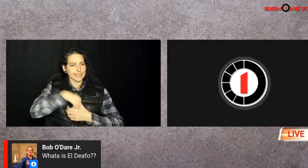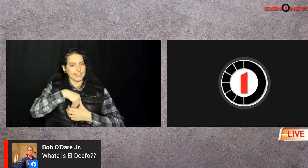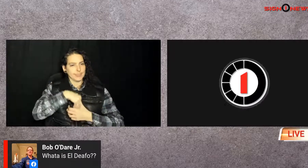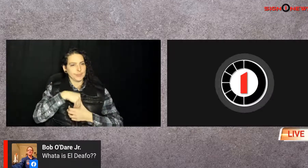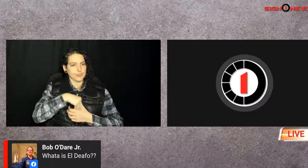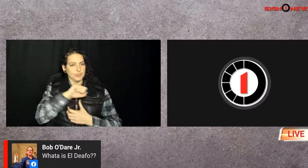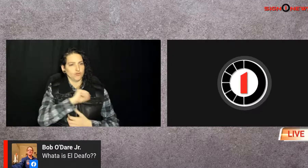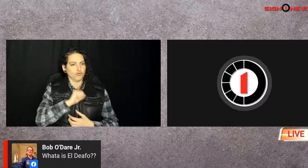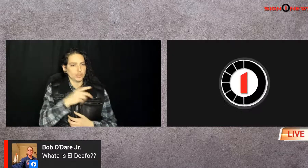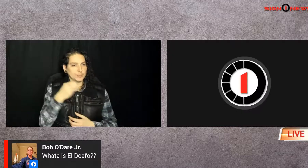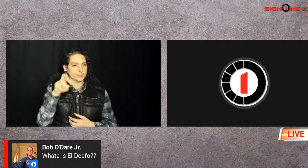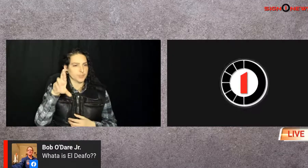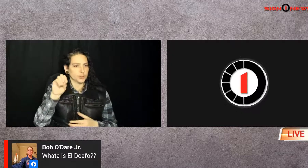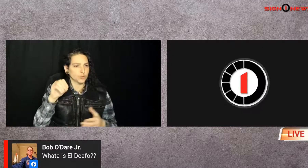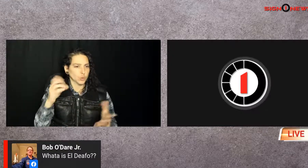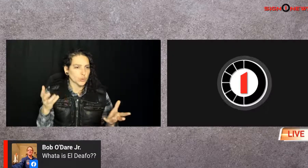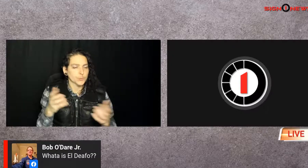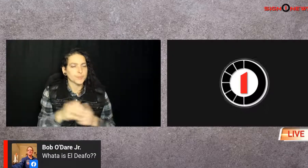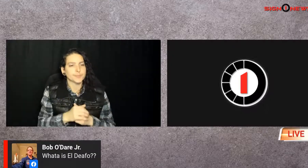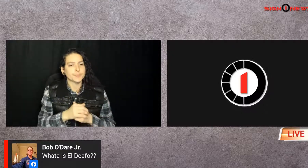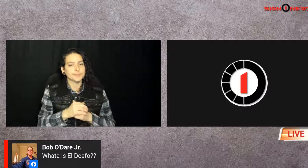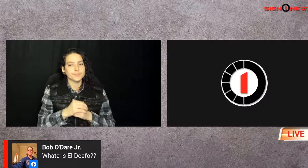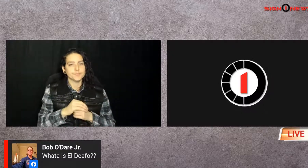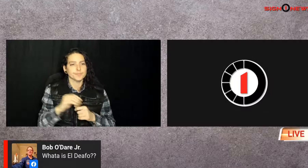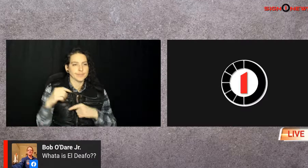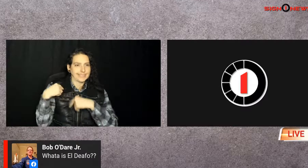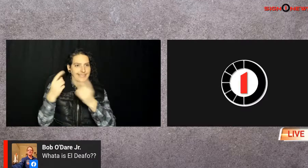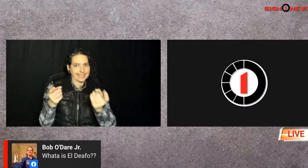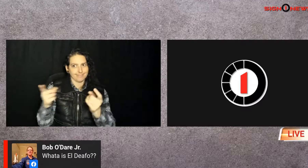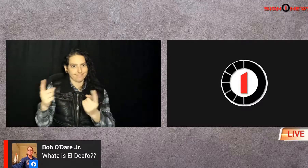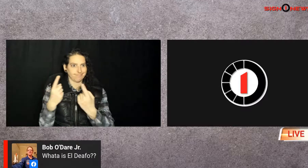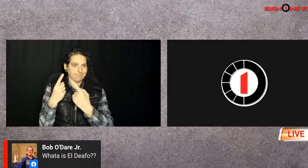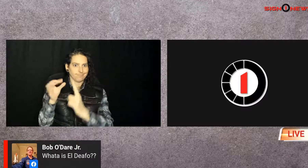And so she created this superhero inside.